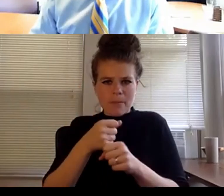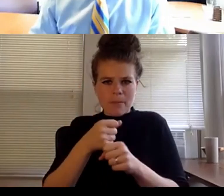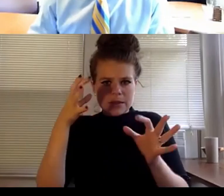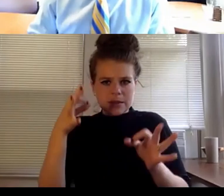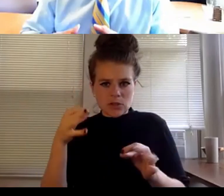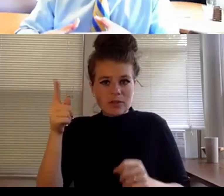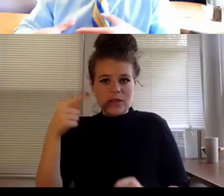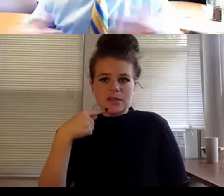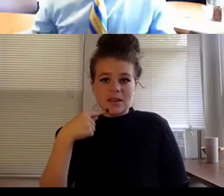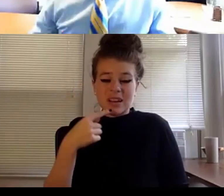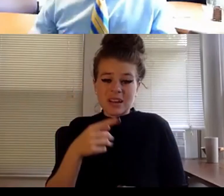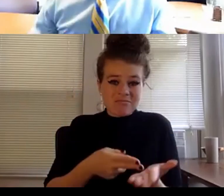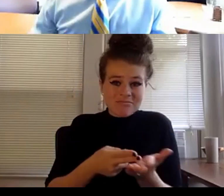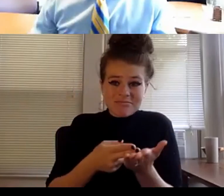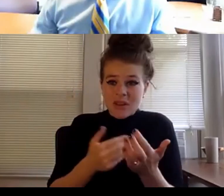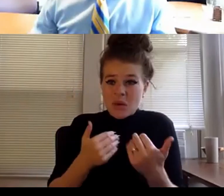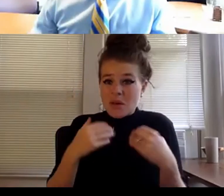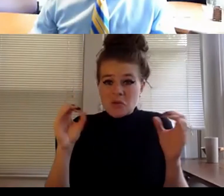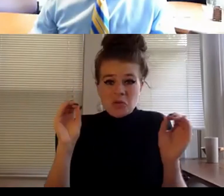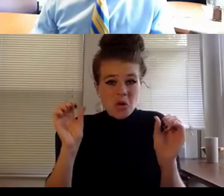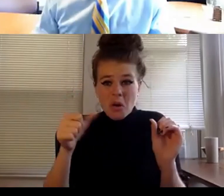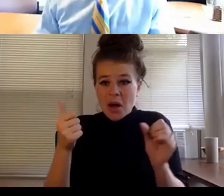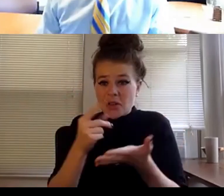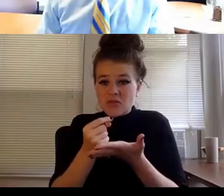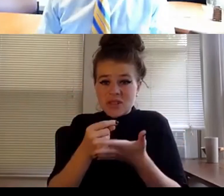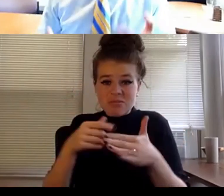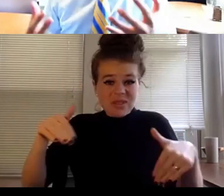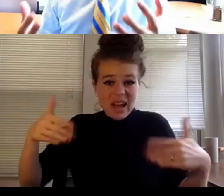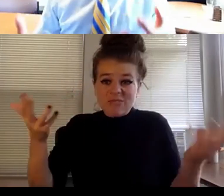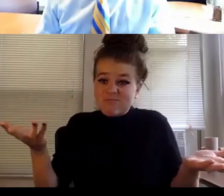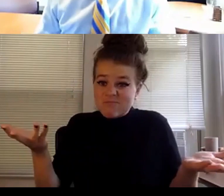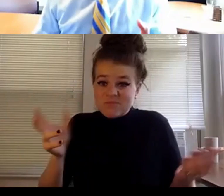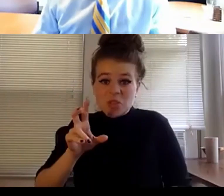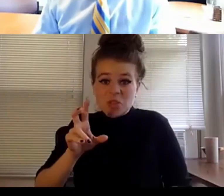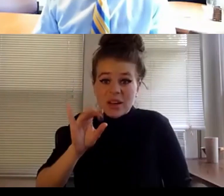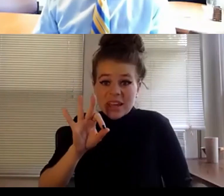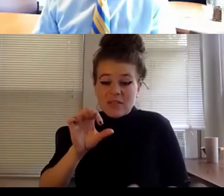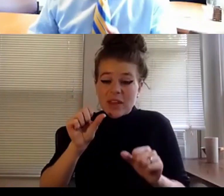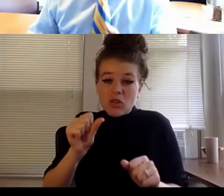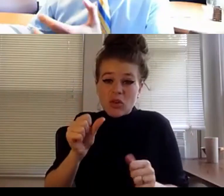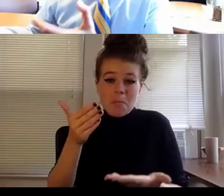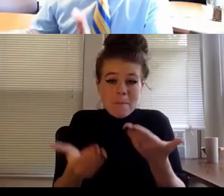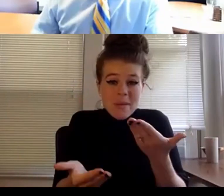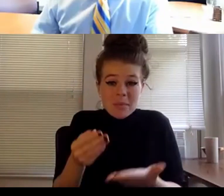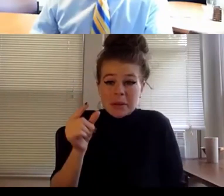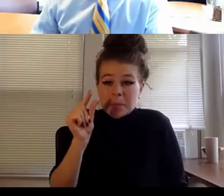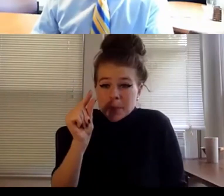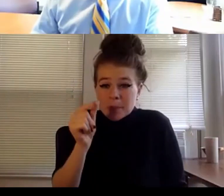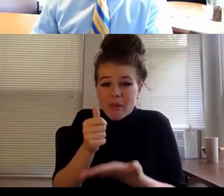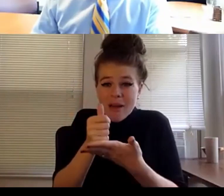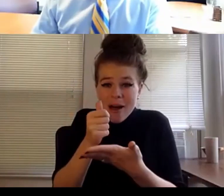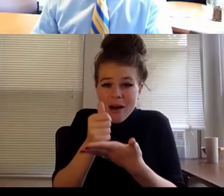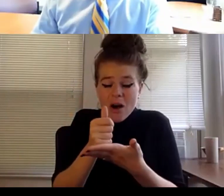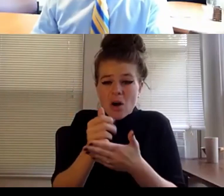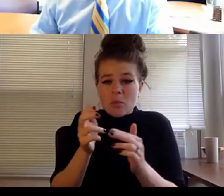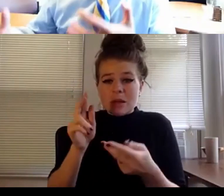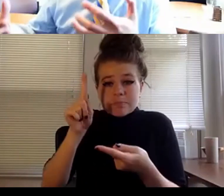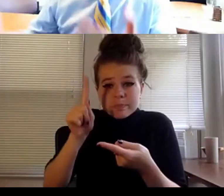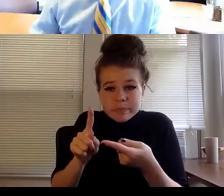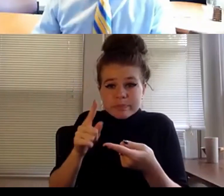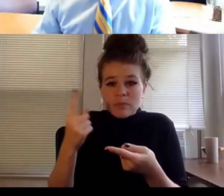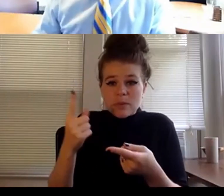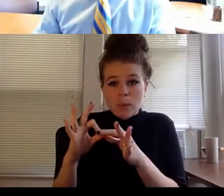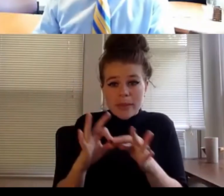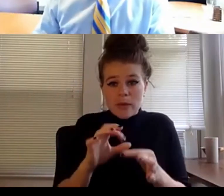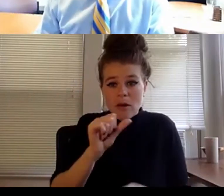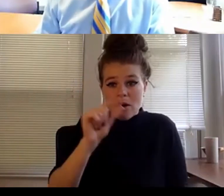said, we really don't have any other treatment. So if it can decrease a substance that has been associated with Alzheimer's and has